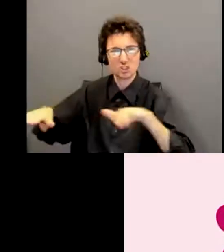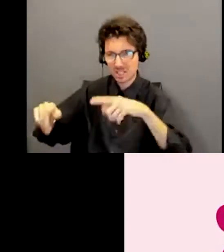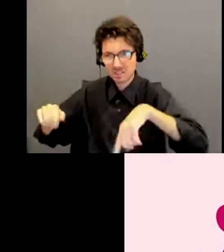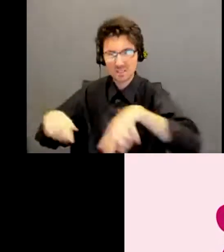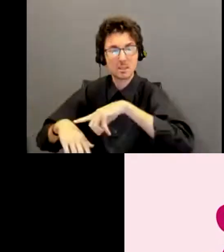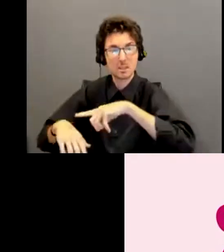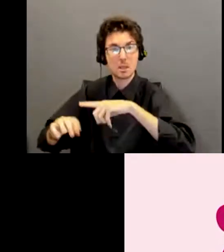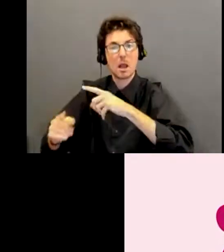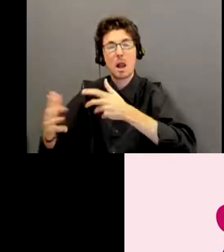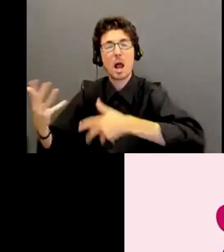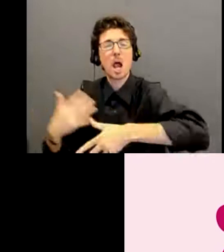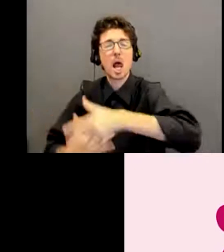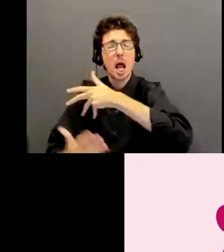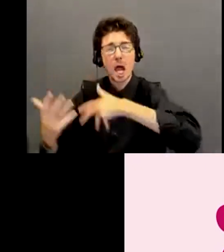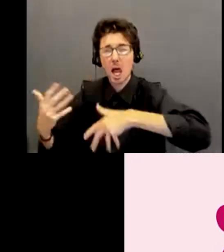in the day-by-day